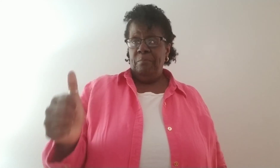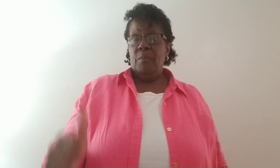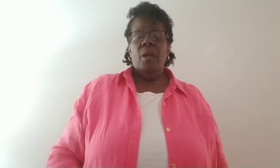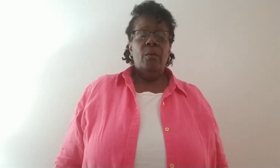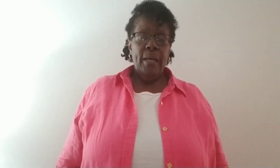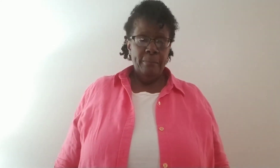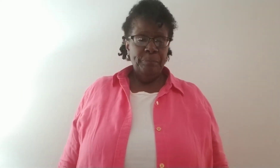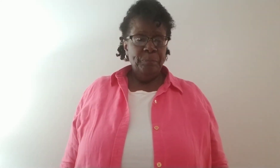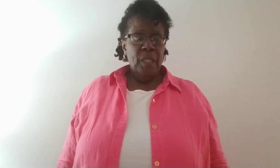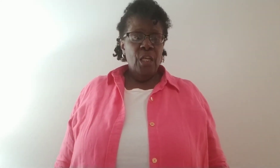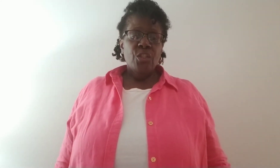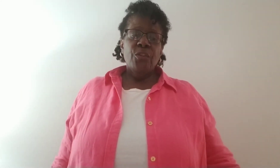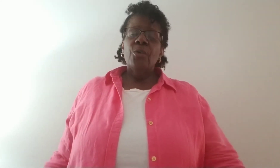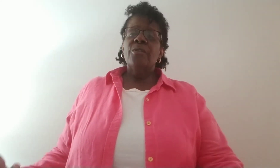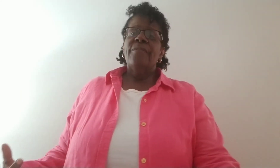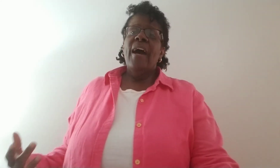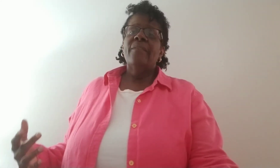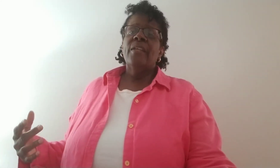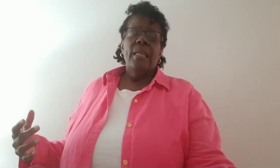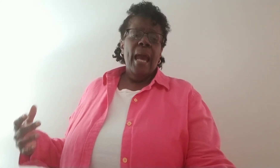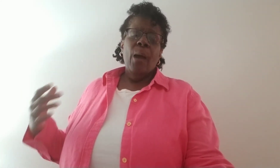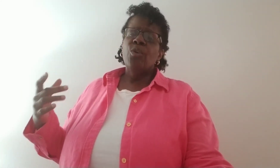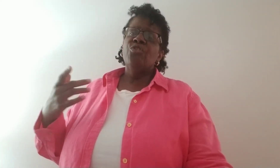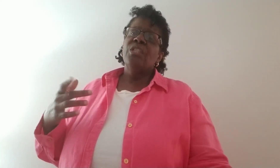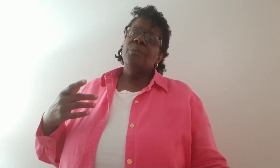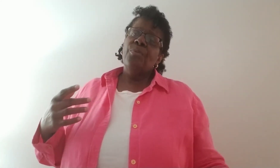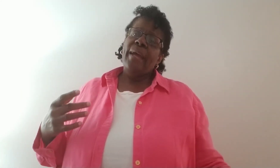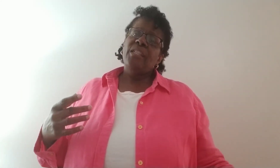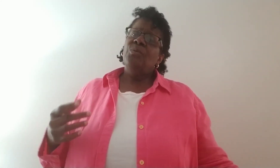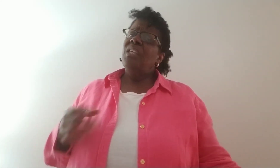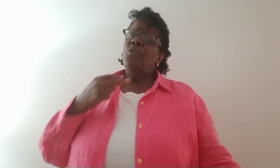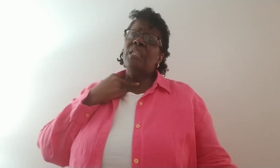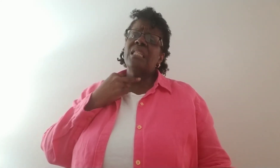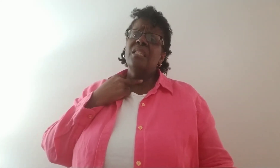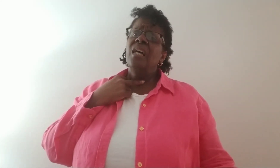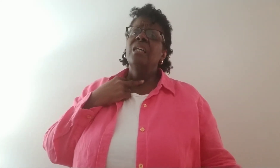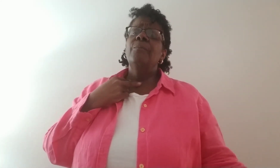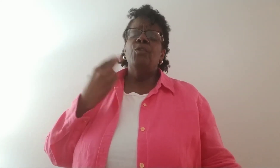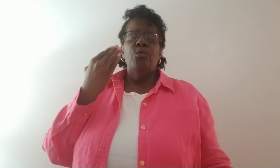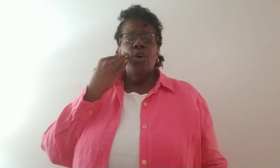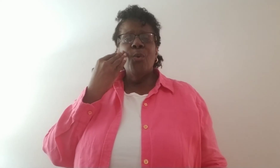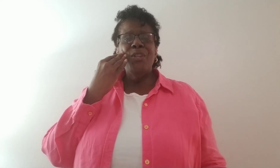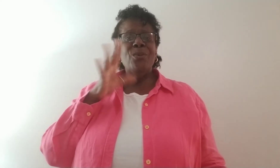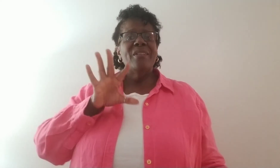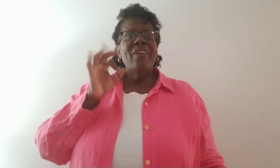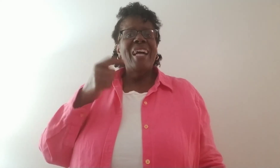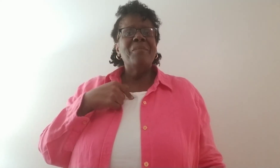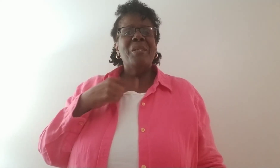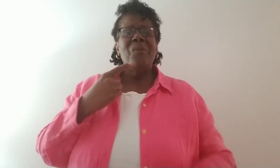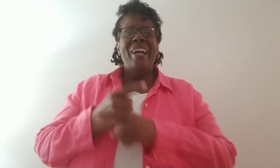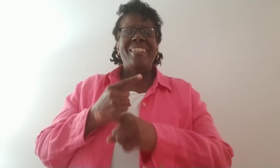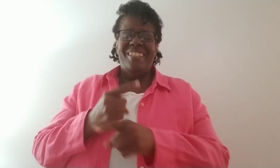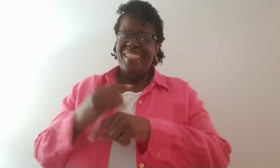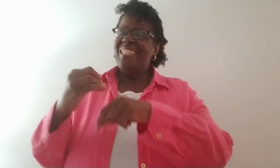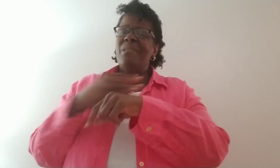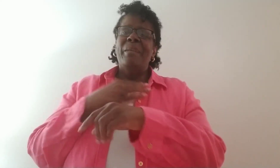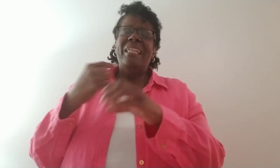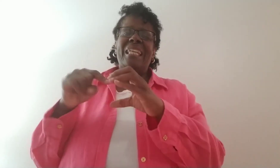704. Okay, so those are five that I want you just to practice with. If you get stuck, you know where you can find me, right? And just send me an